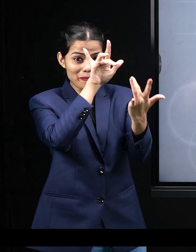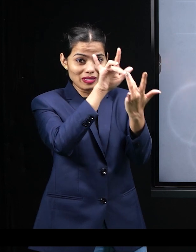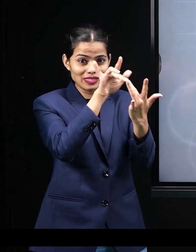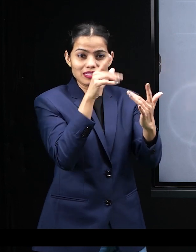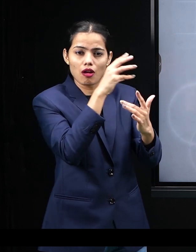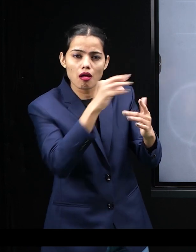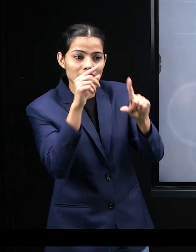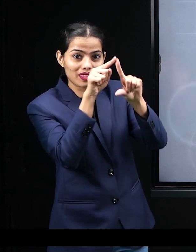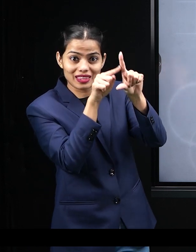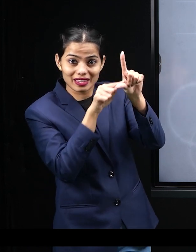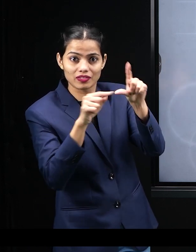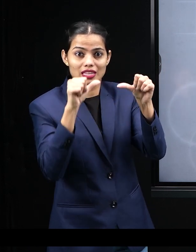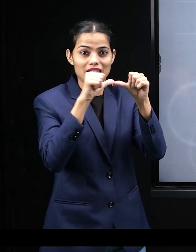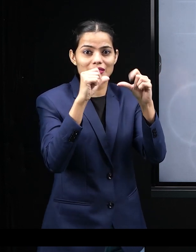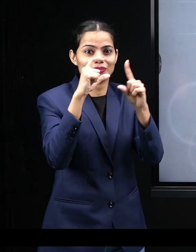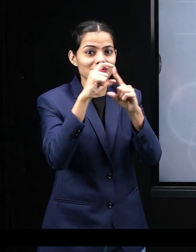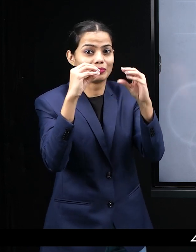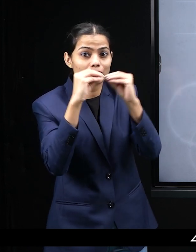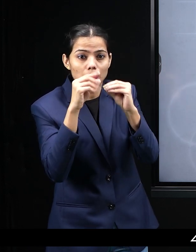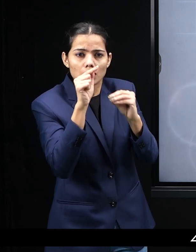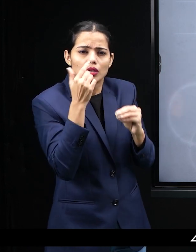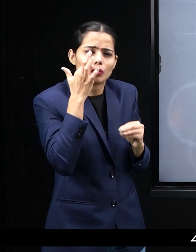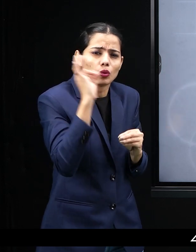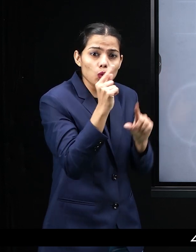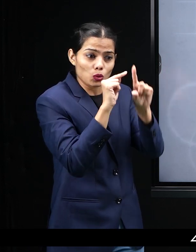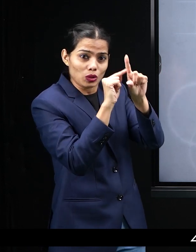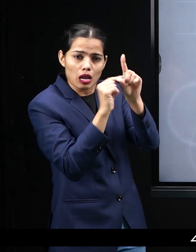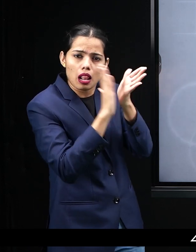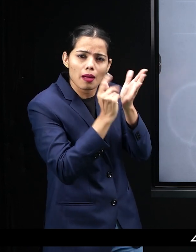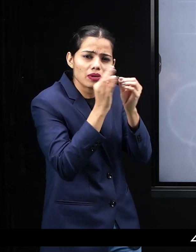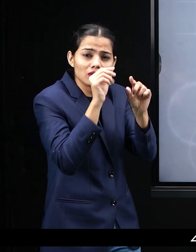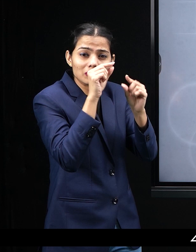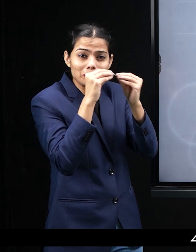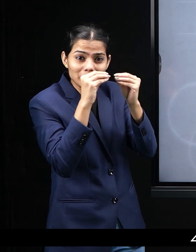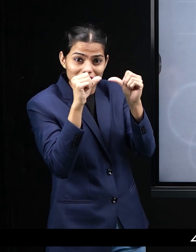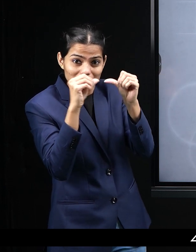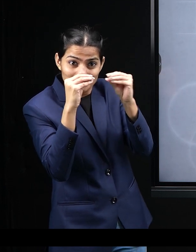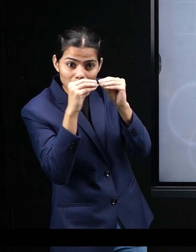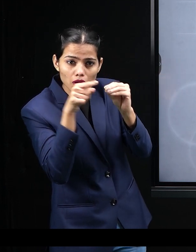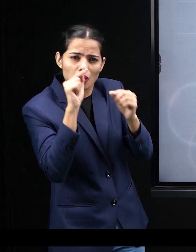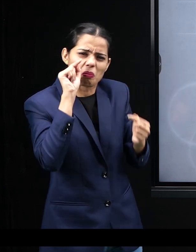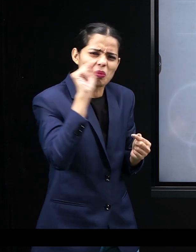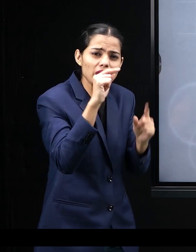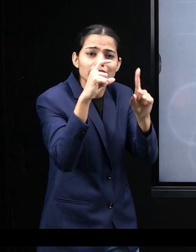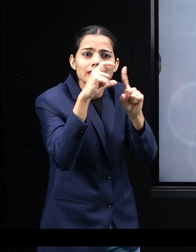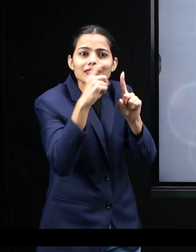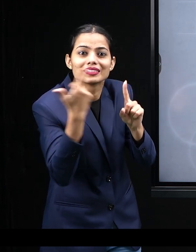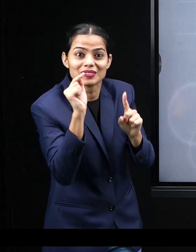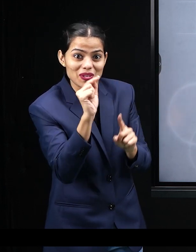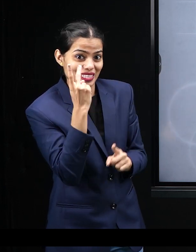That is at the center, and angle ADB is also the angle subtended by AB at point D on